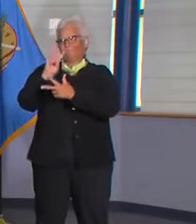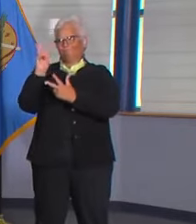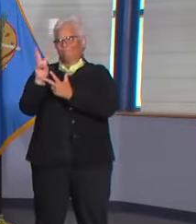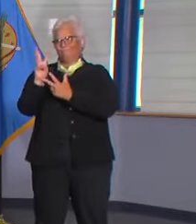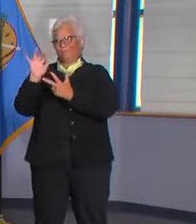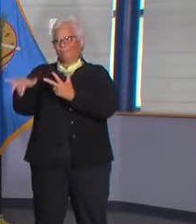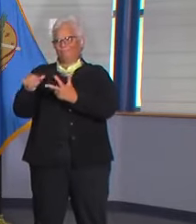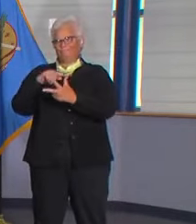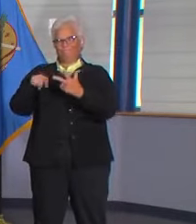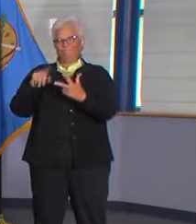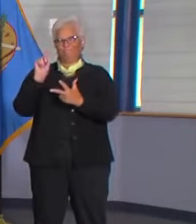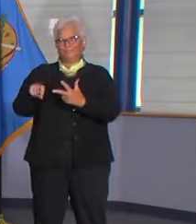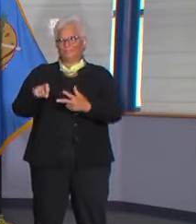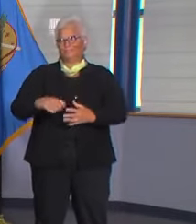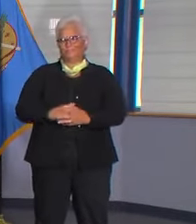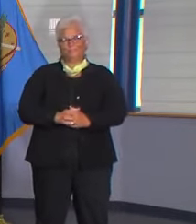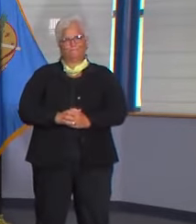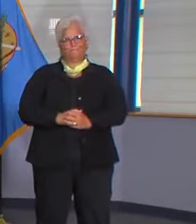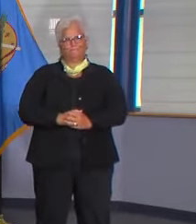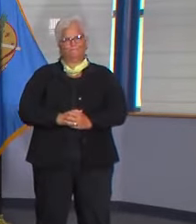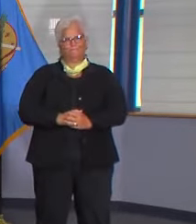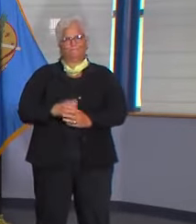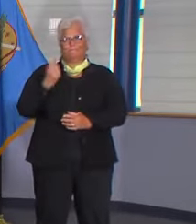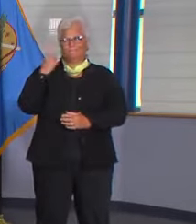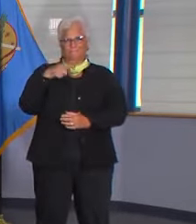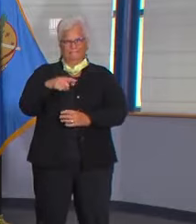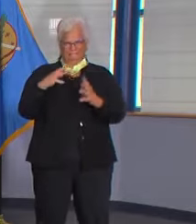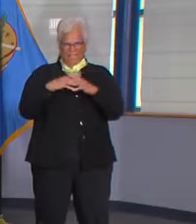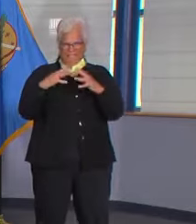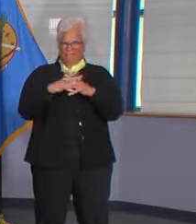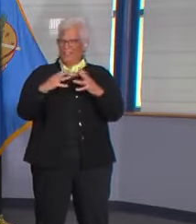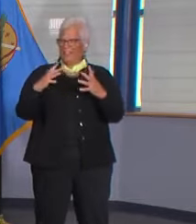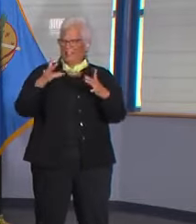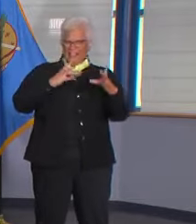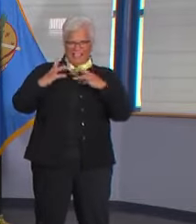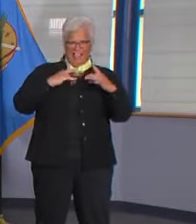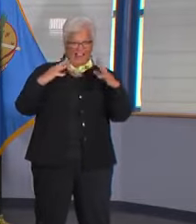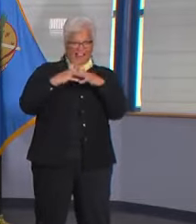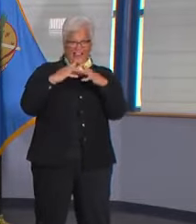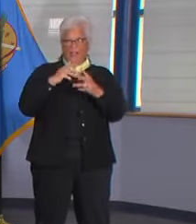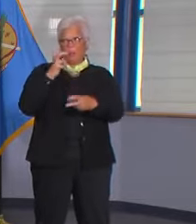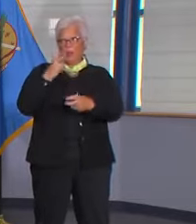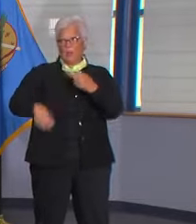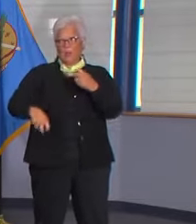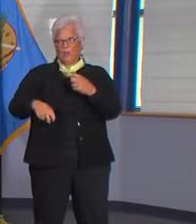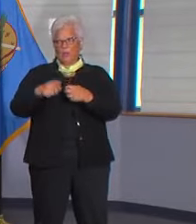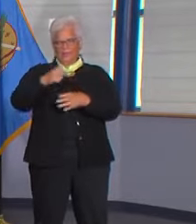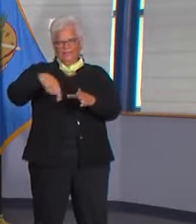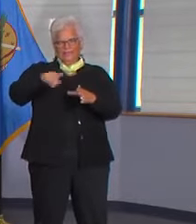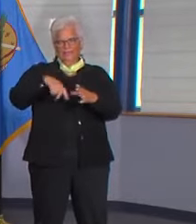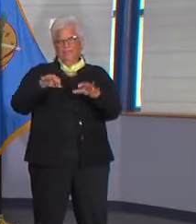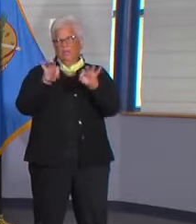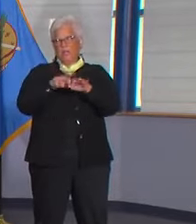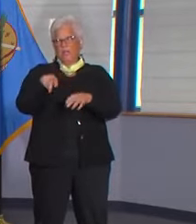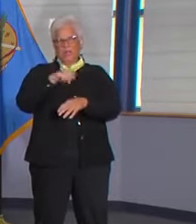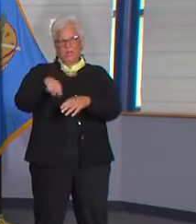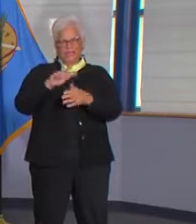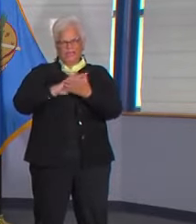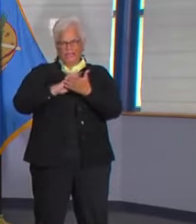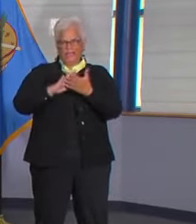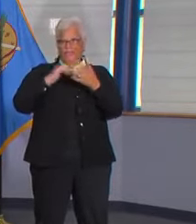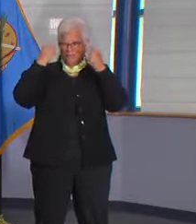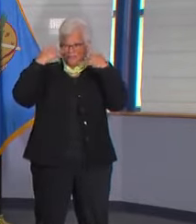with the physical nature of football, people are hitting each other. Usually, when people get hit hard, of course, there's saliva usually